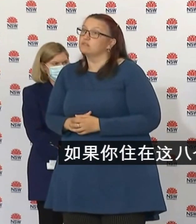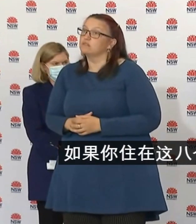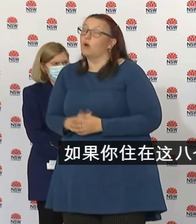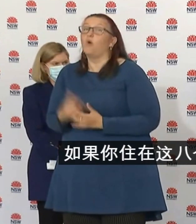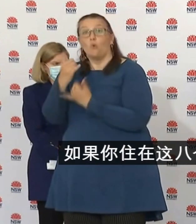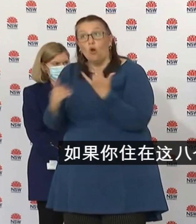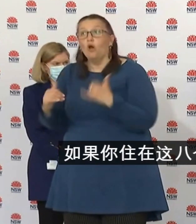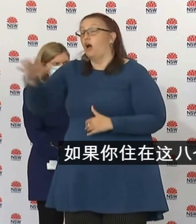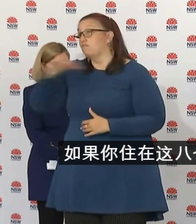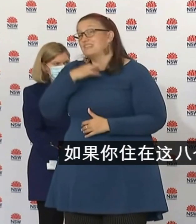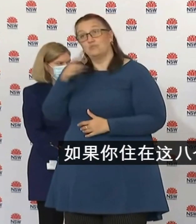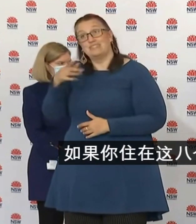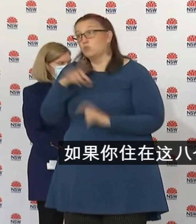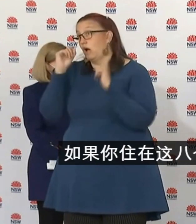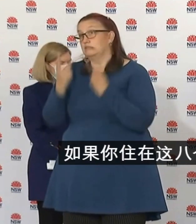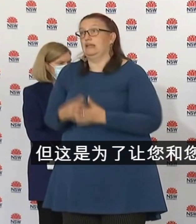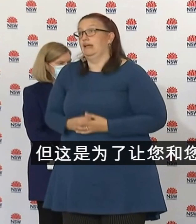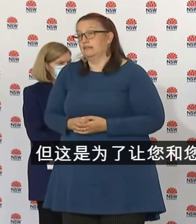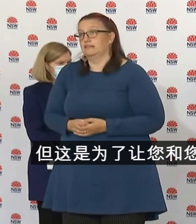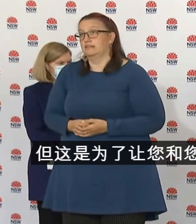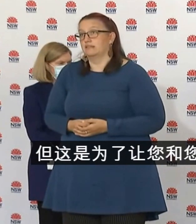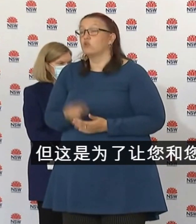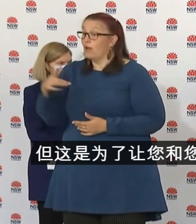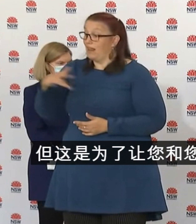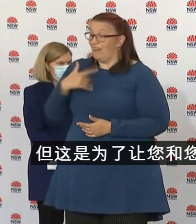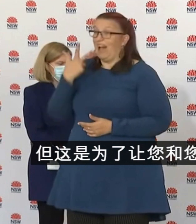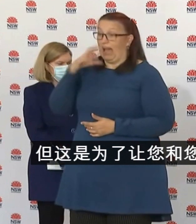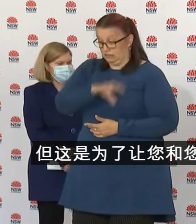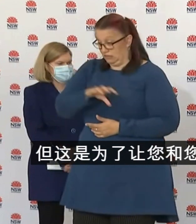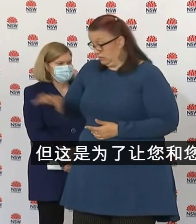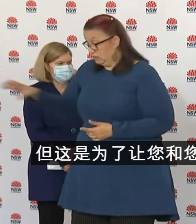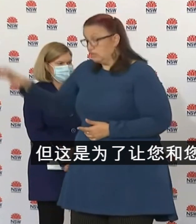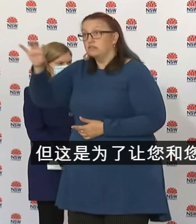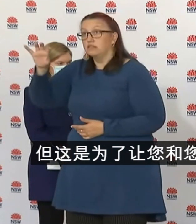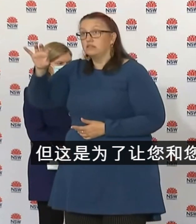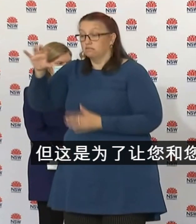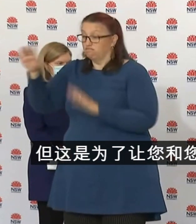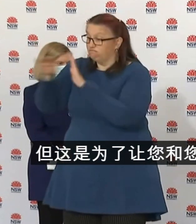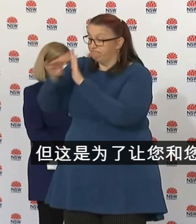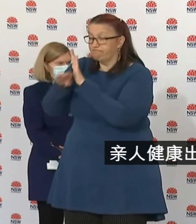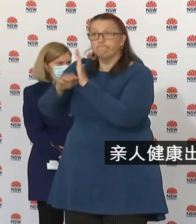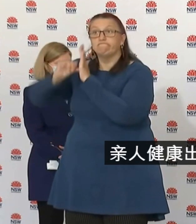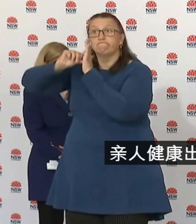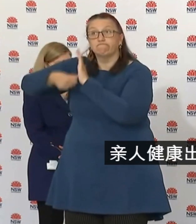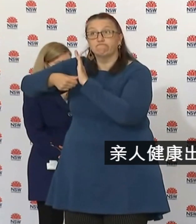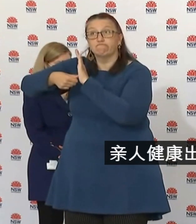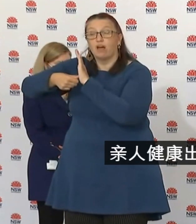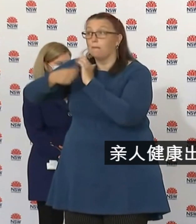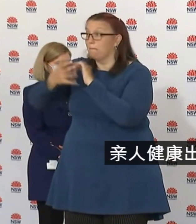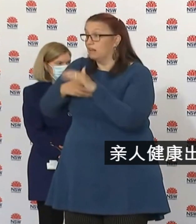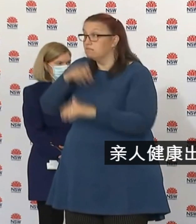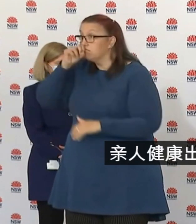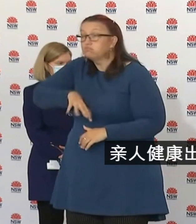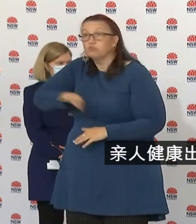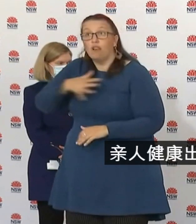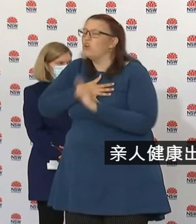you live in those 8 local government areas, we're asking so much of you. But it's to keep you and your loved ones safe. It's to keep you and your loved ones healthy and out